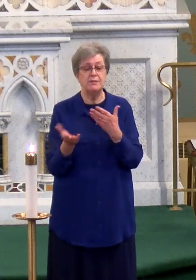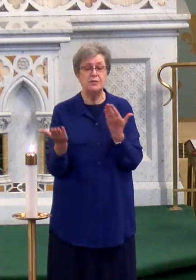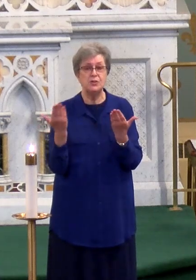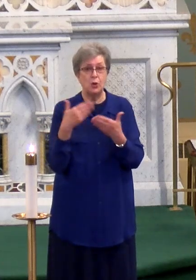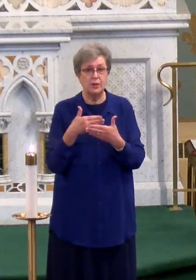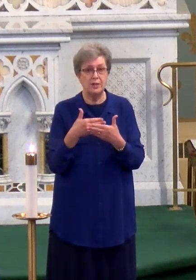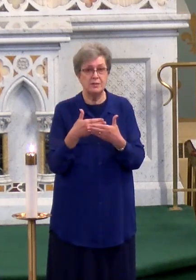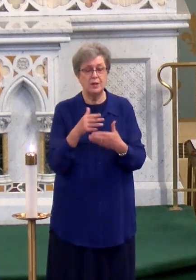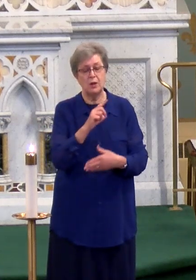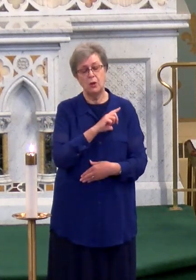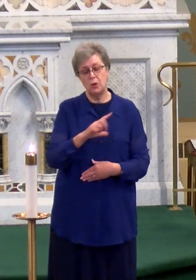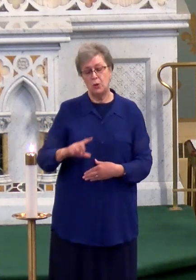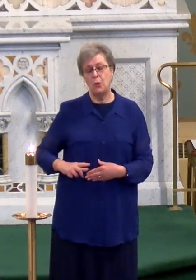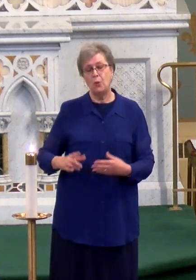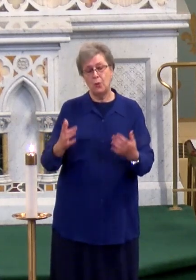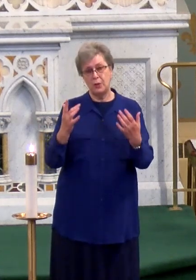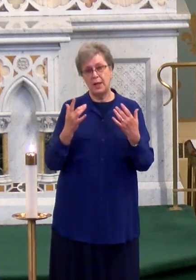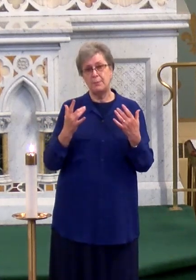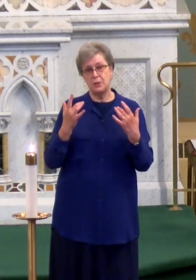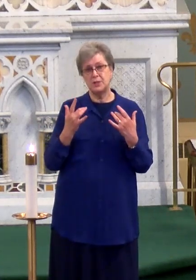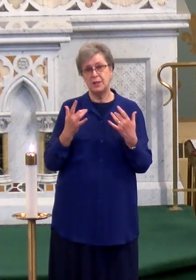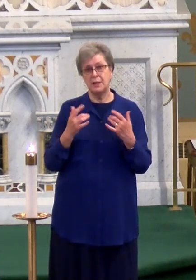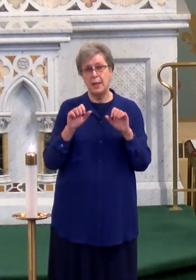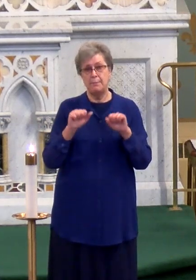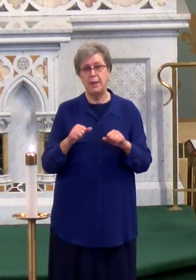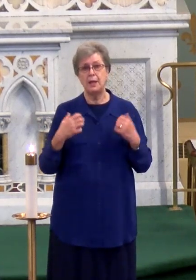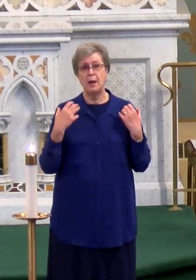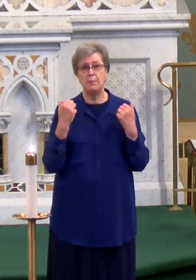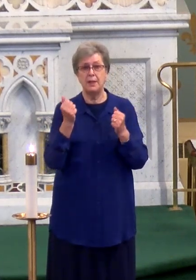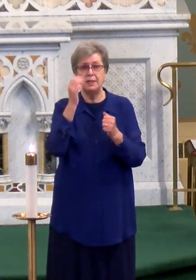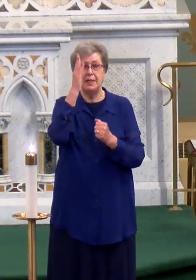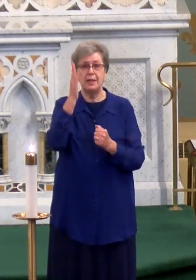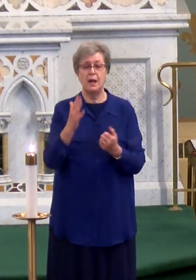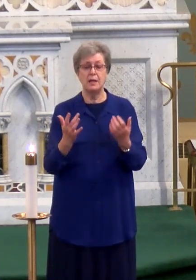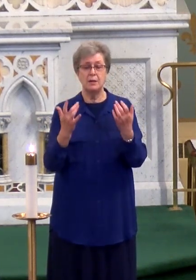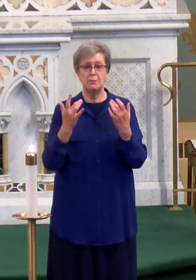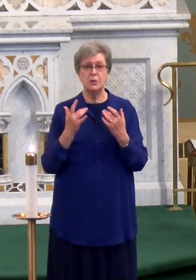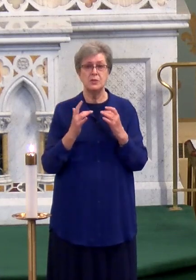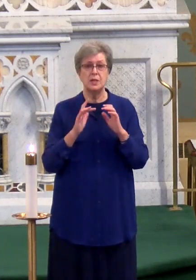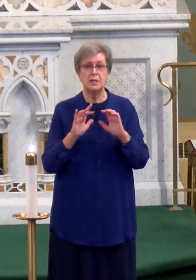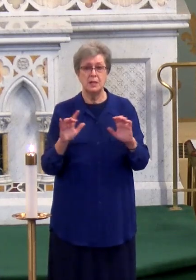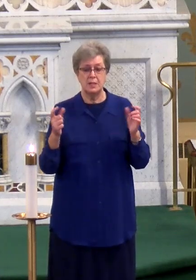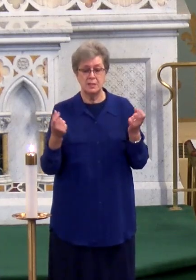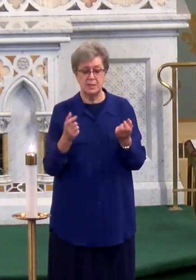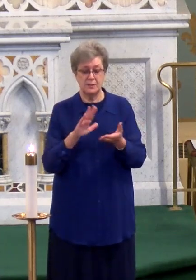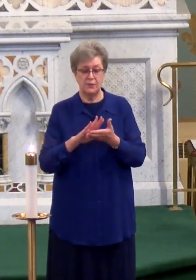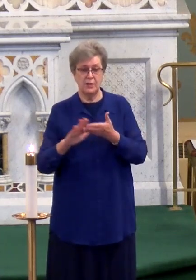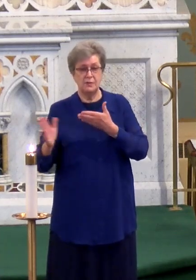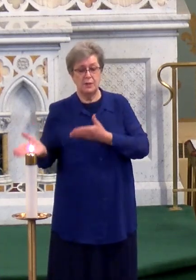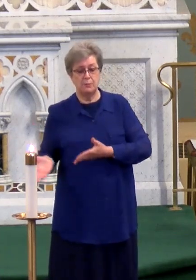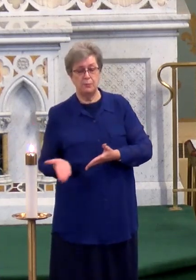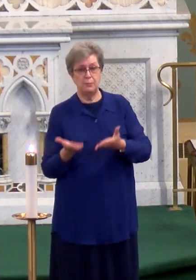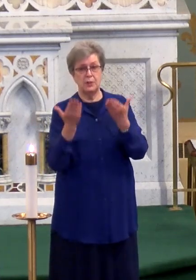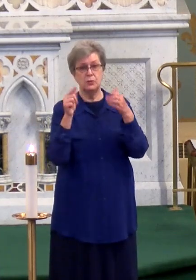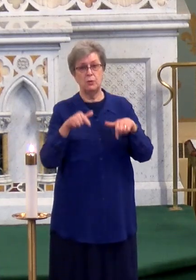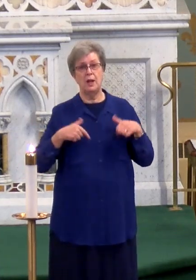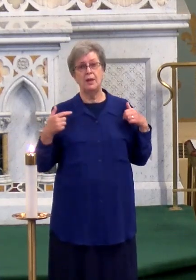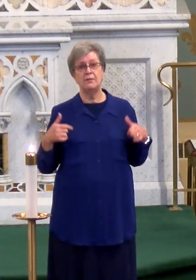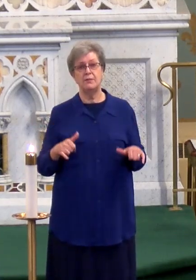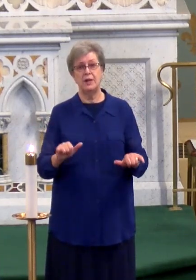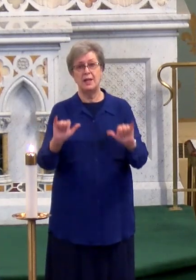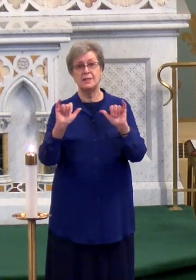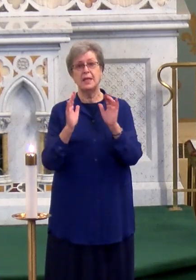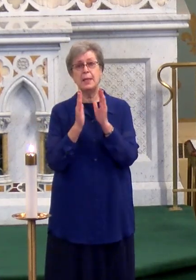have mercy. Lord, have mercy. May Almighty God have mercy on us, forgive us our sins, and bring us all to